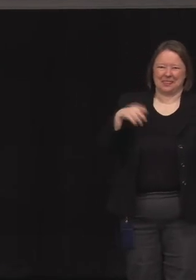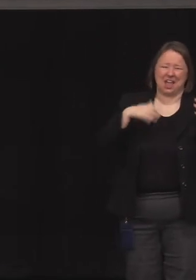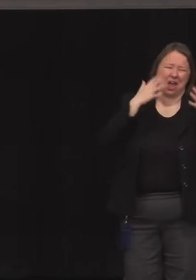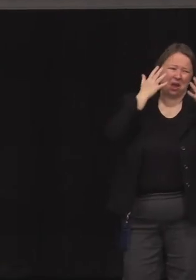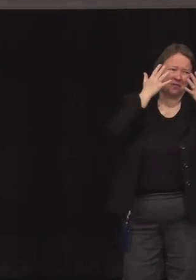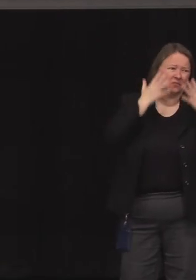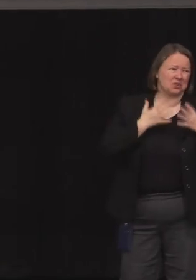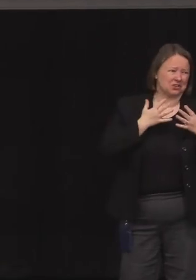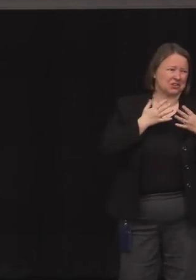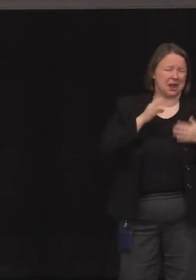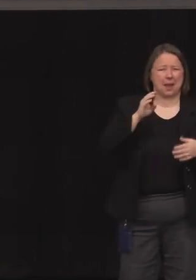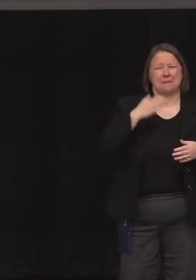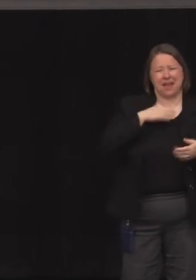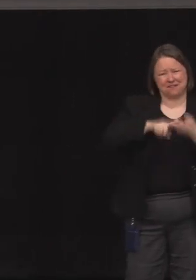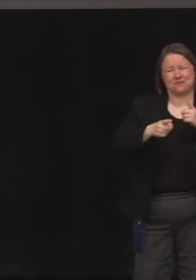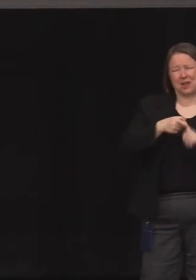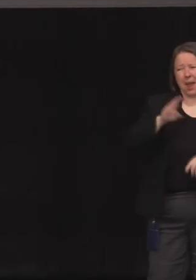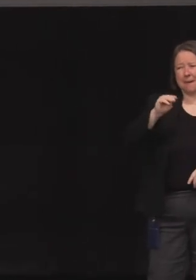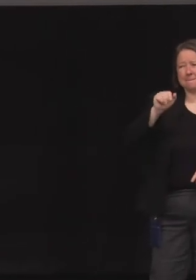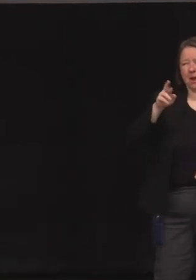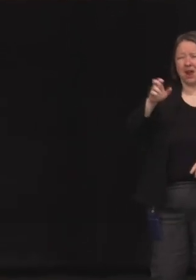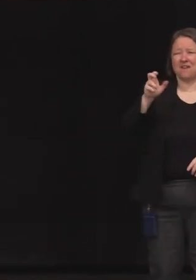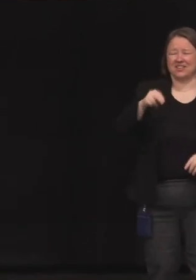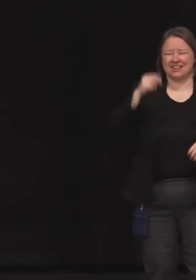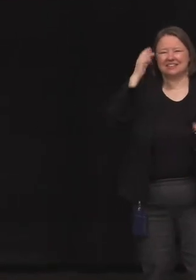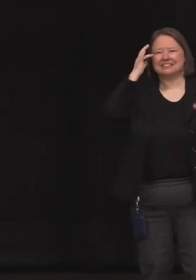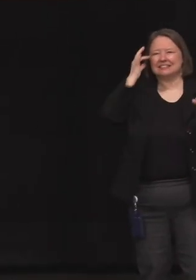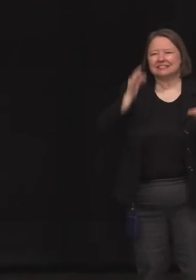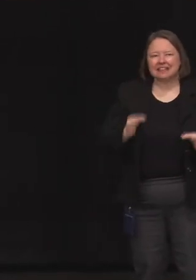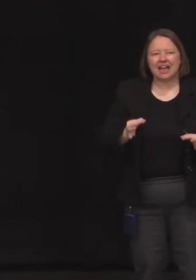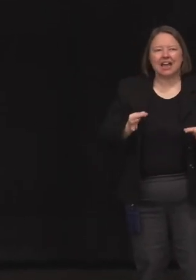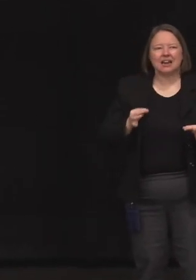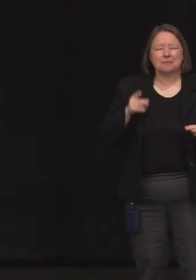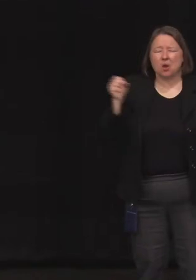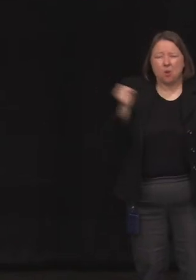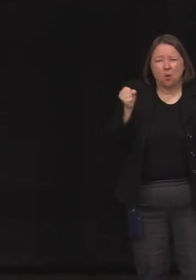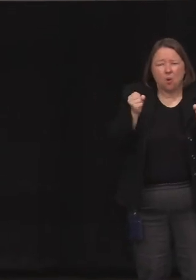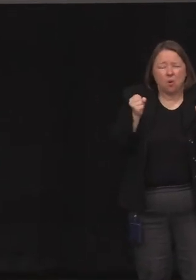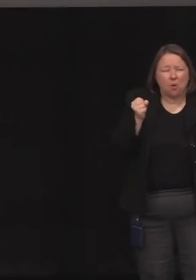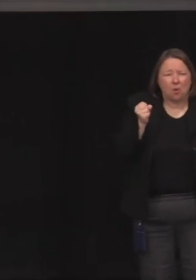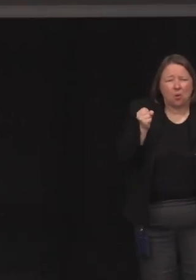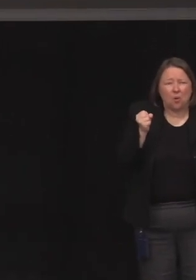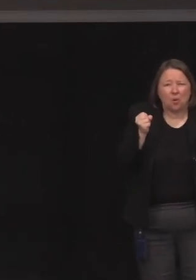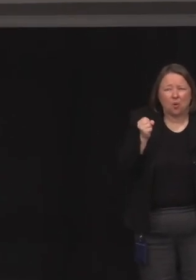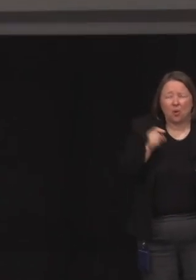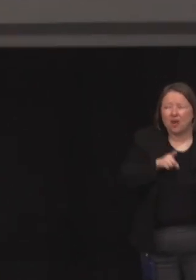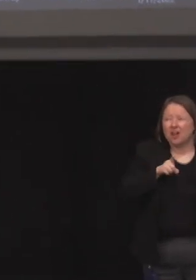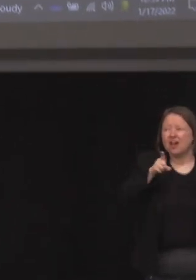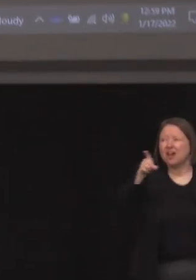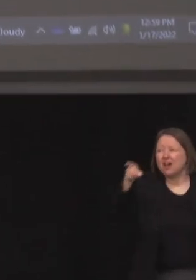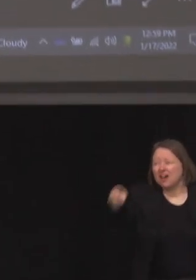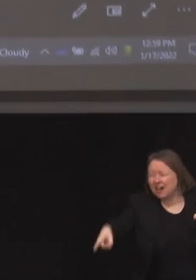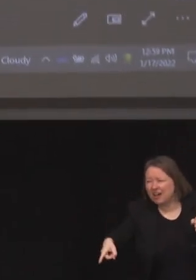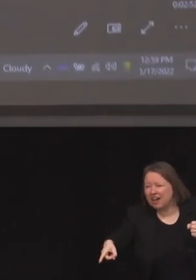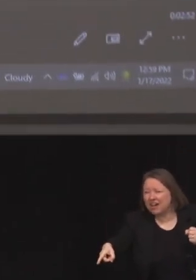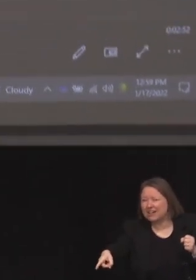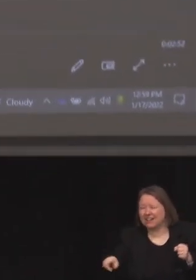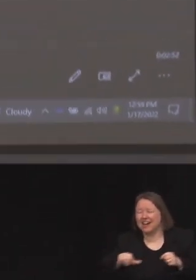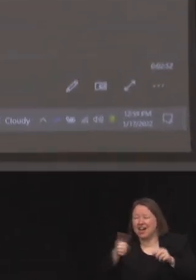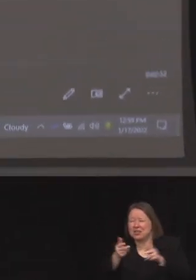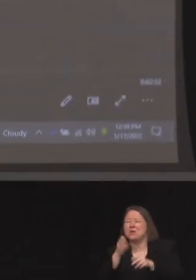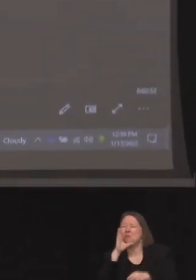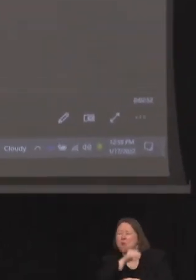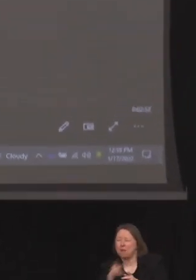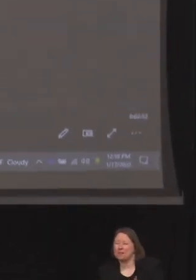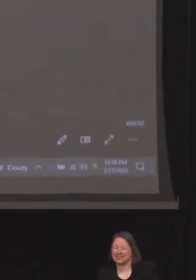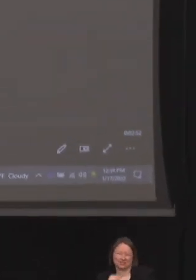Unfortunately, my friend Marvin has decided to spend the cold winter months in somewhere extremely warm. So he is not physically